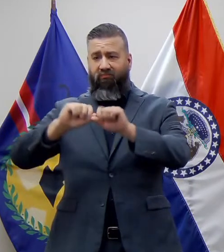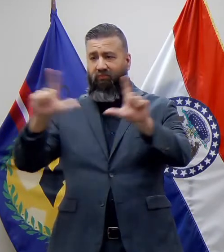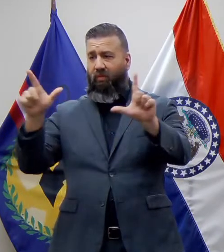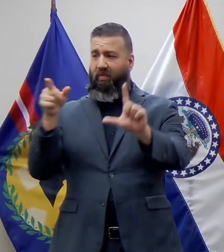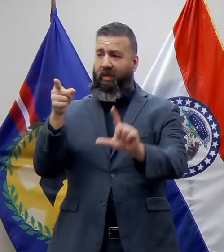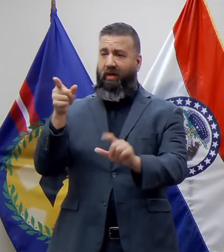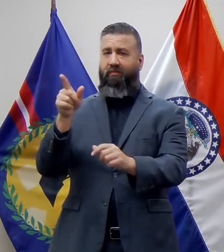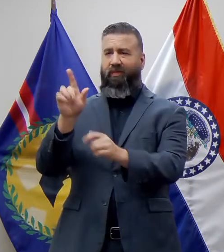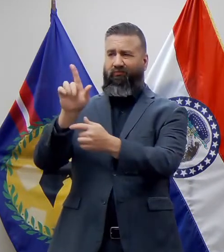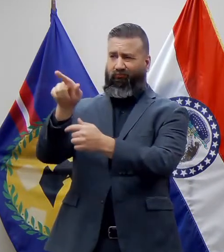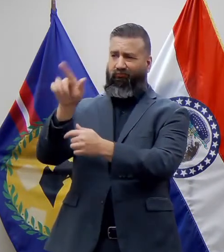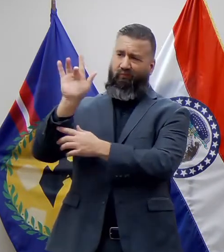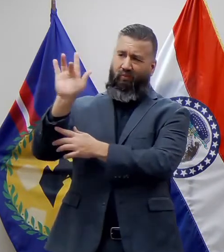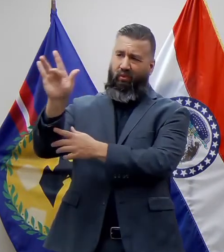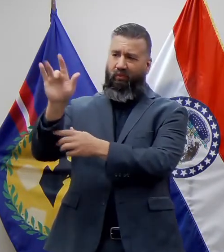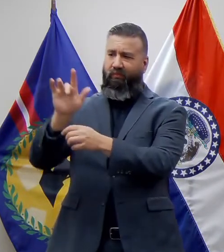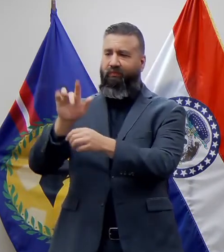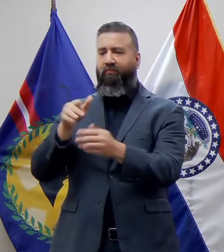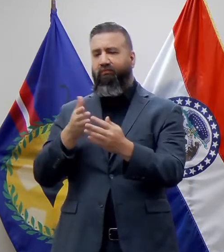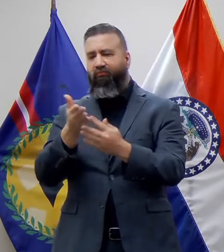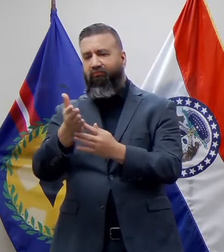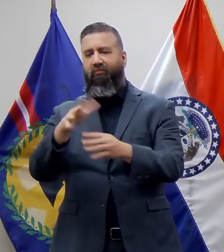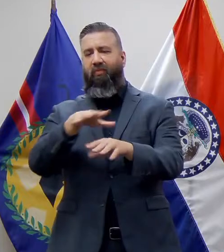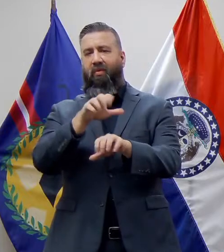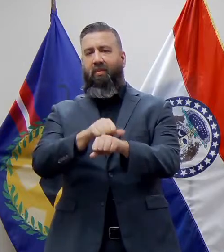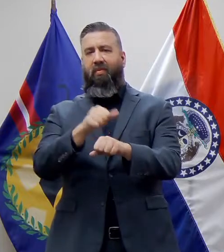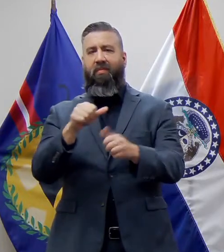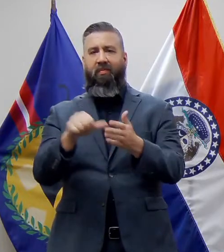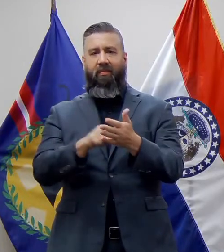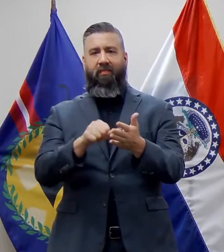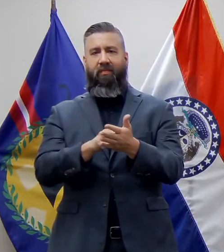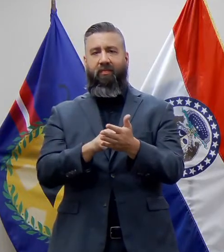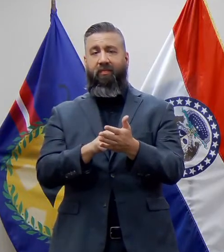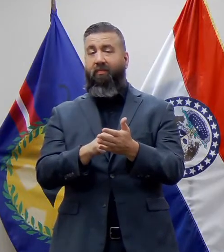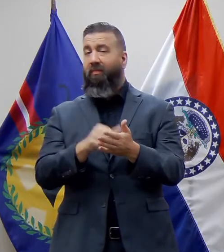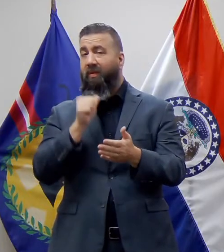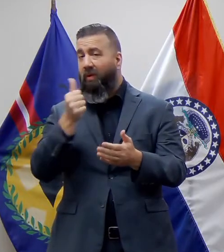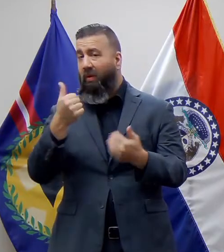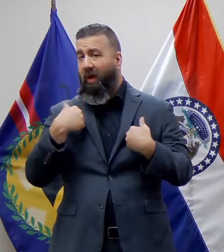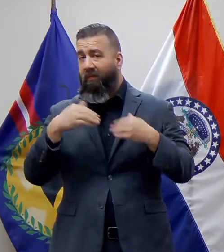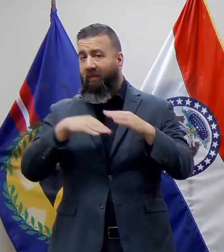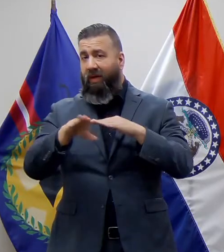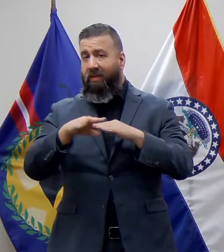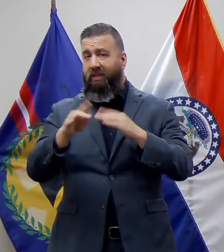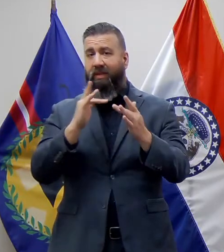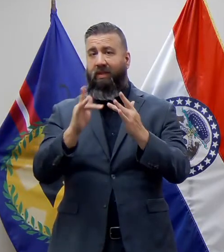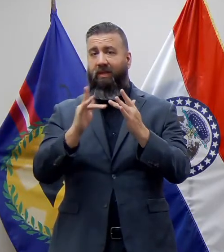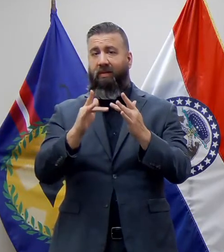page. For those who don't have access to the internet, you can make an appointment by calling